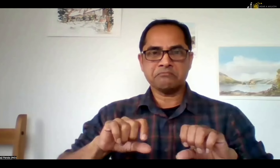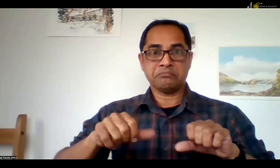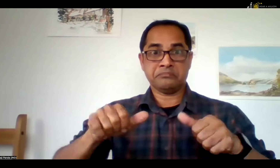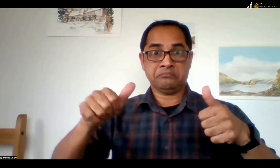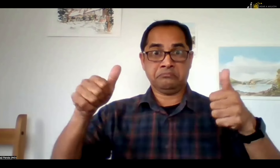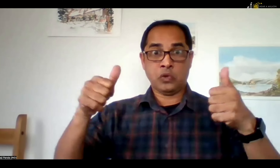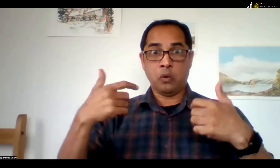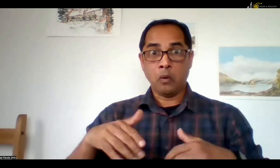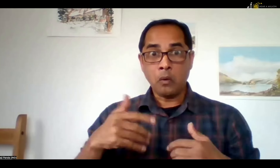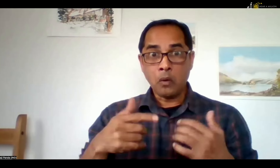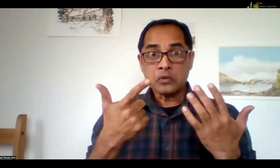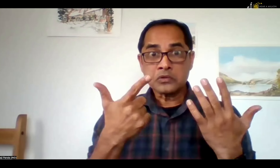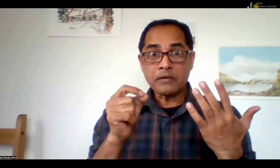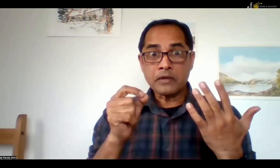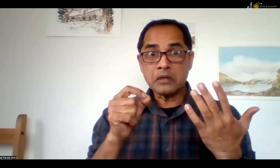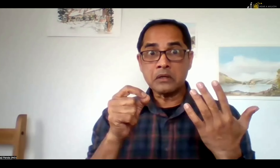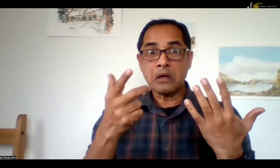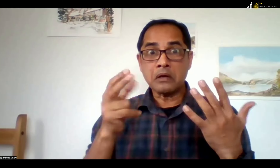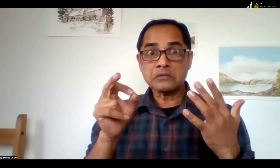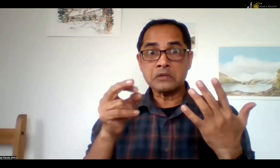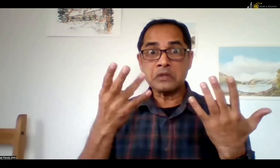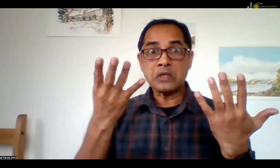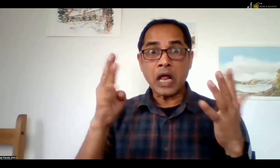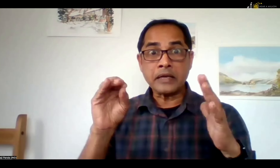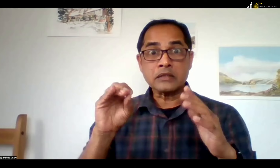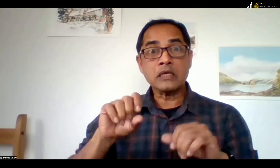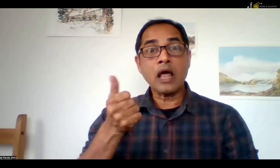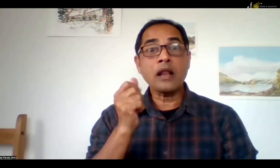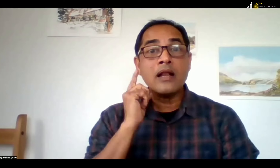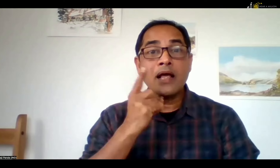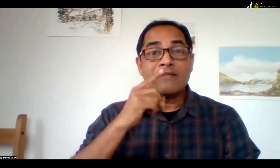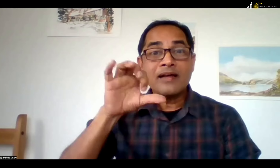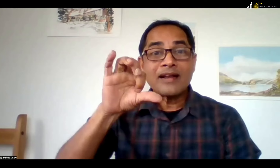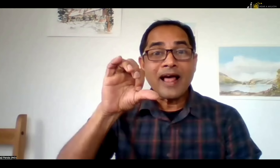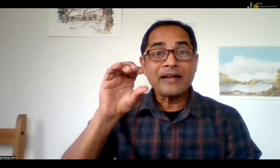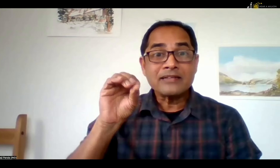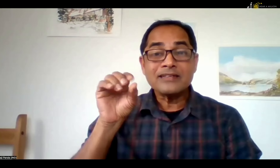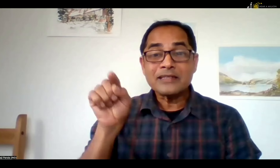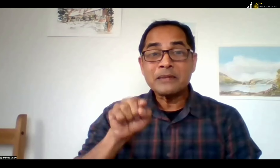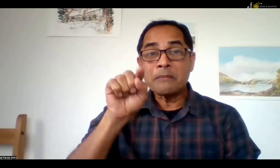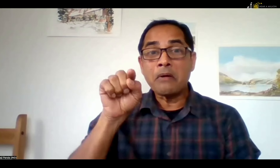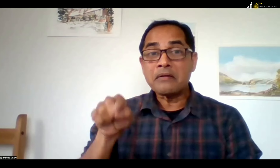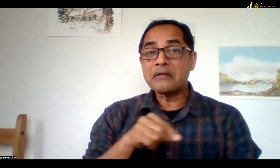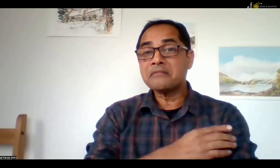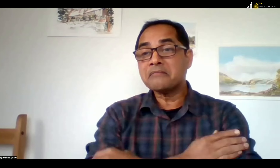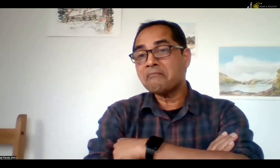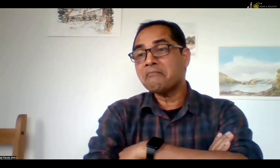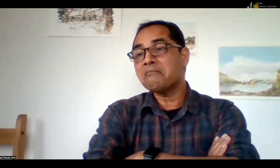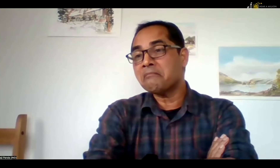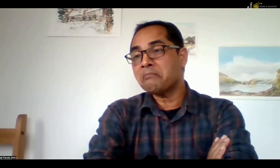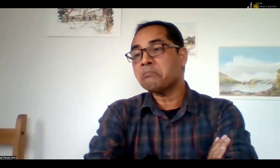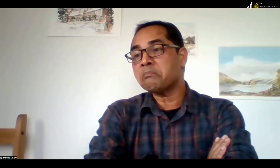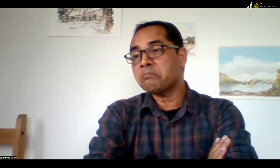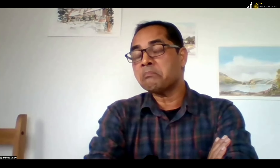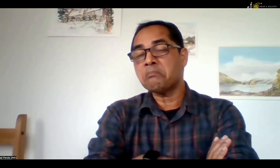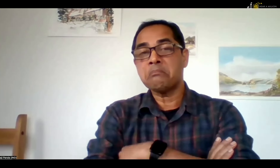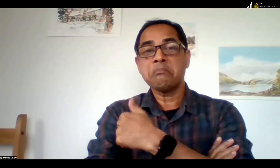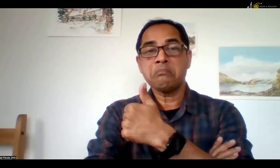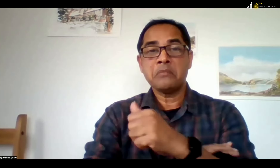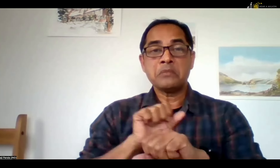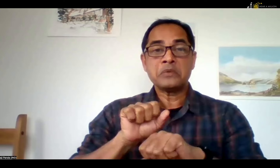yes, so again, you see how the education system works. Deaf children, many deaf kids would have, 90% or